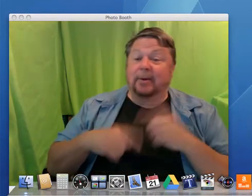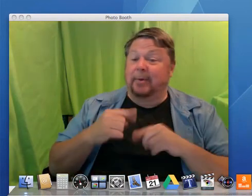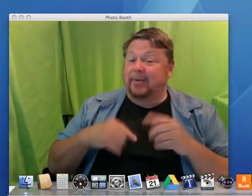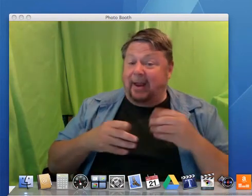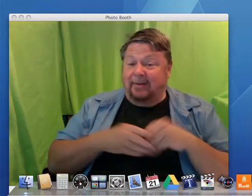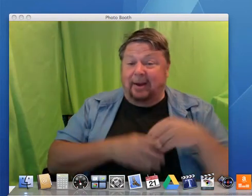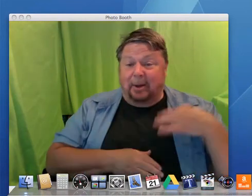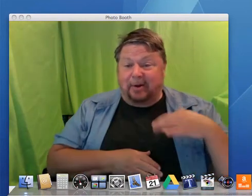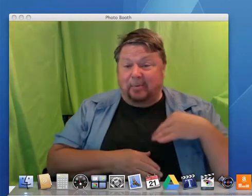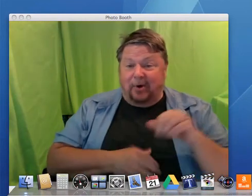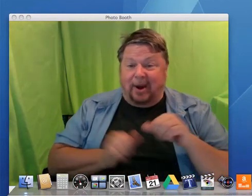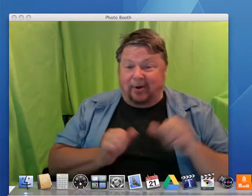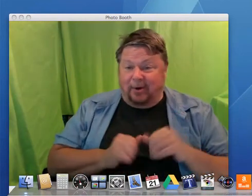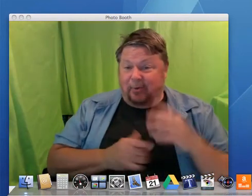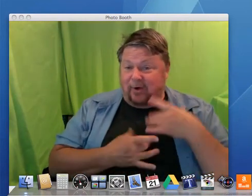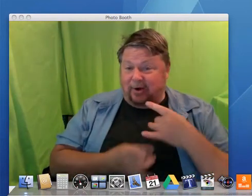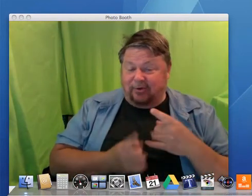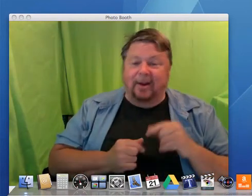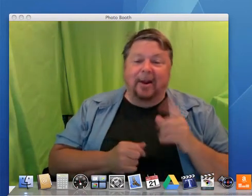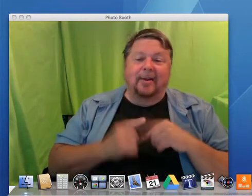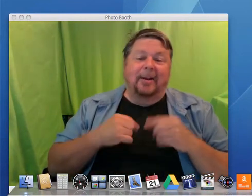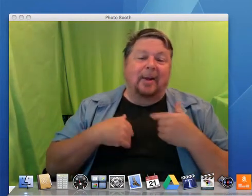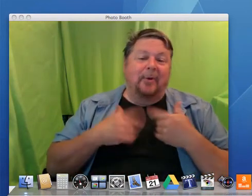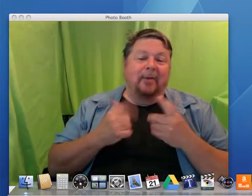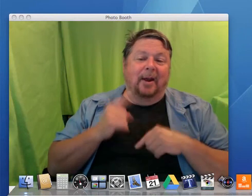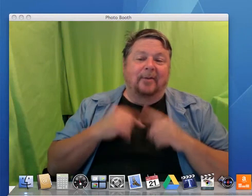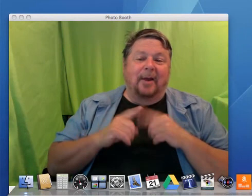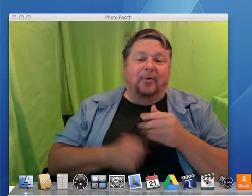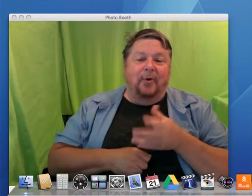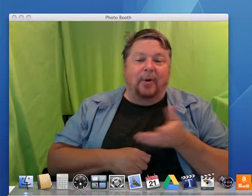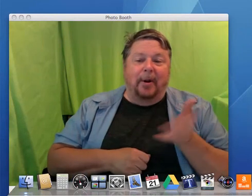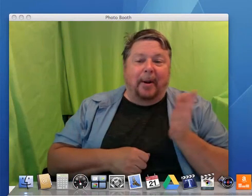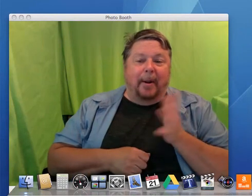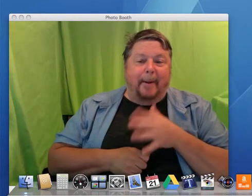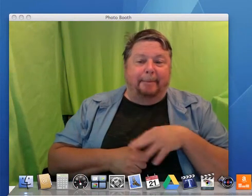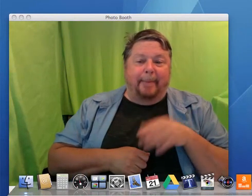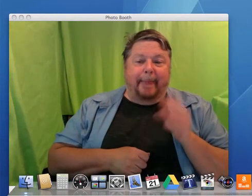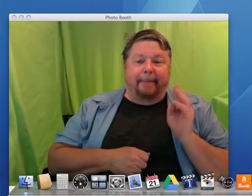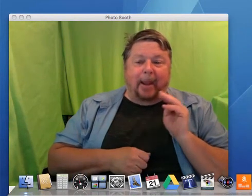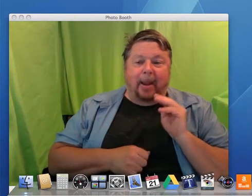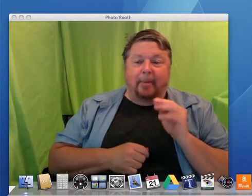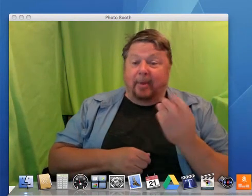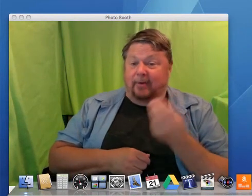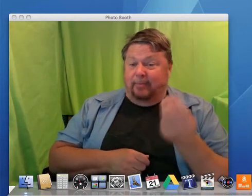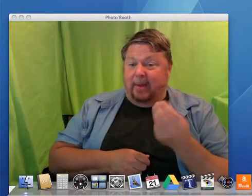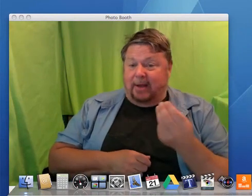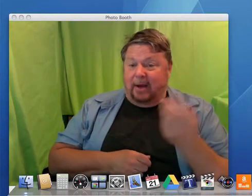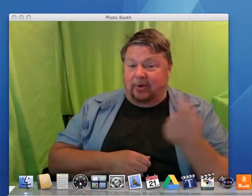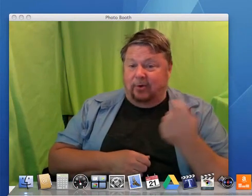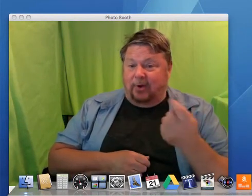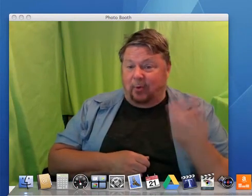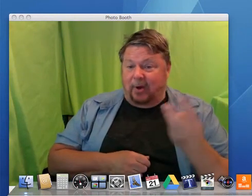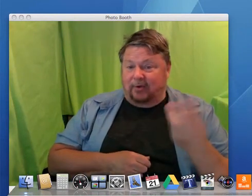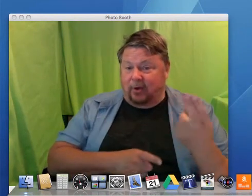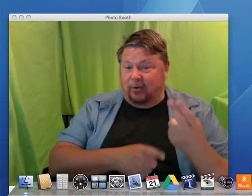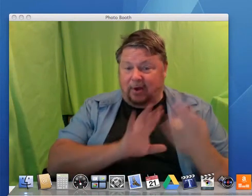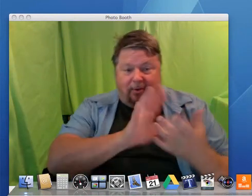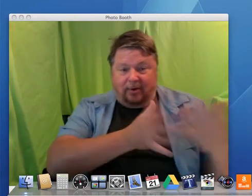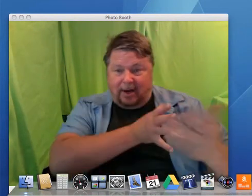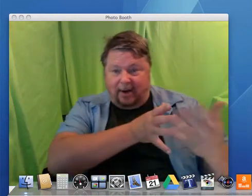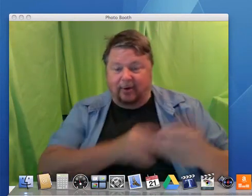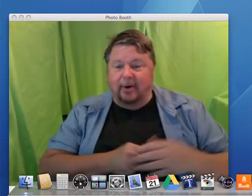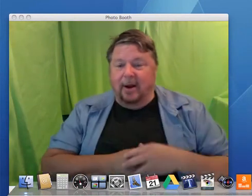Some of the signs in the Pittsburgh area were very interesting. That they would have signs for this is Monday, Tuesday, Wednesday, Thursday.